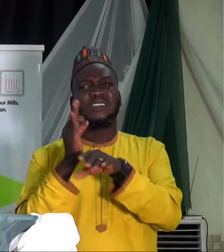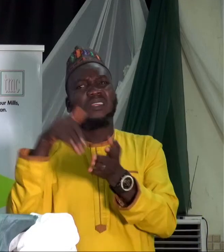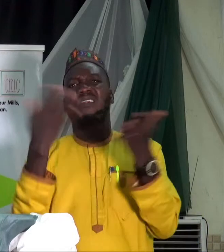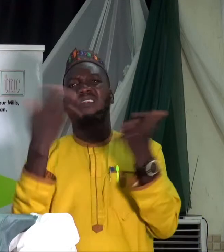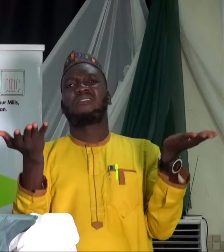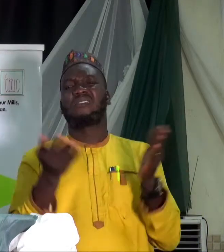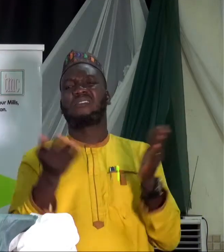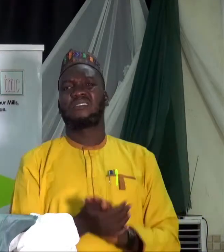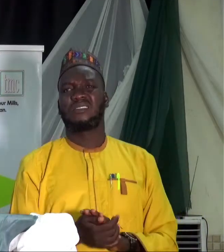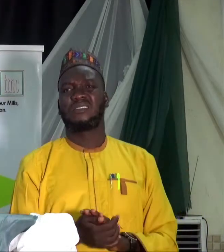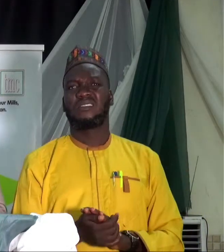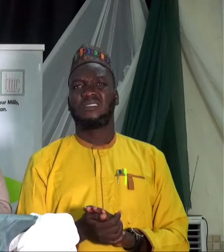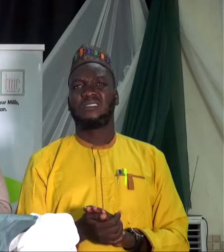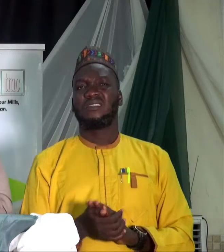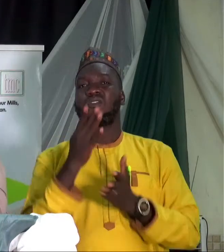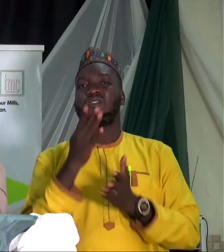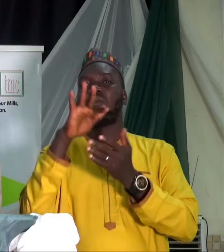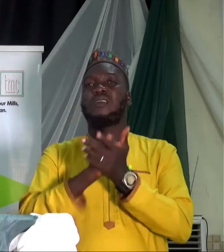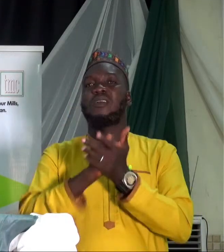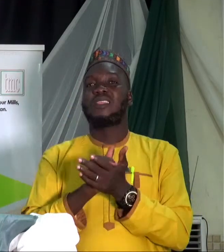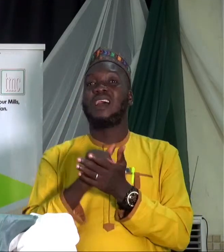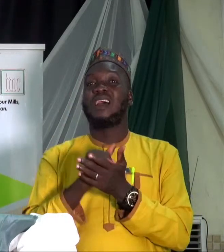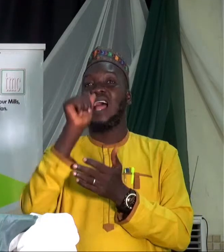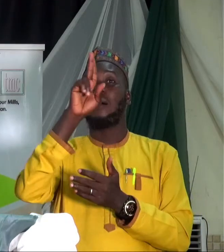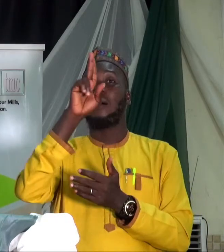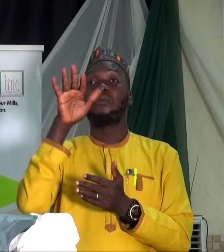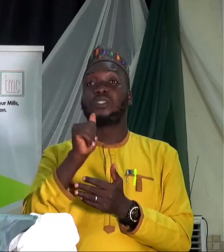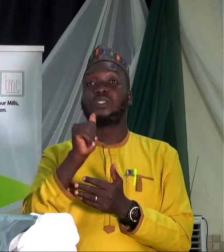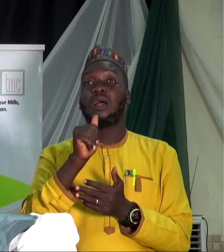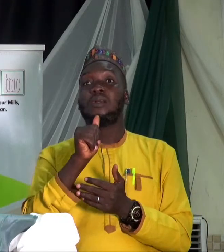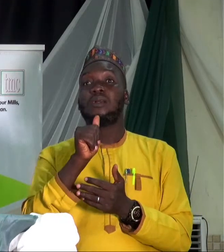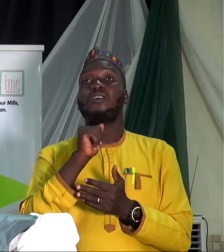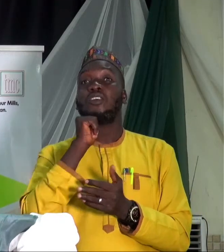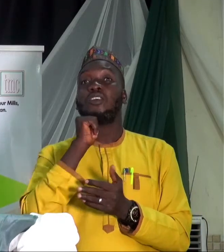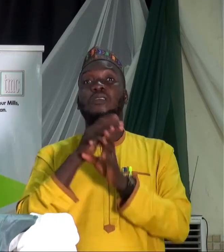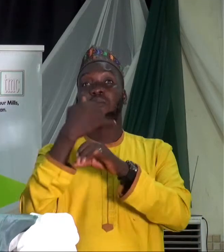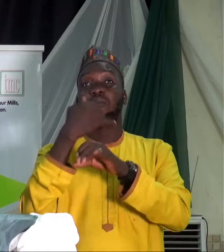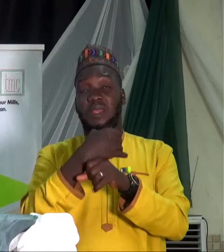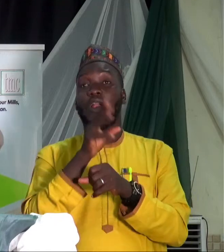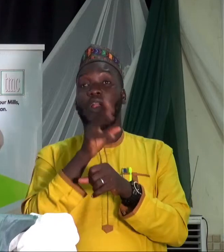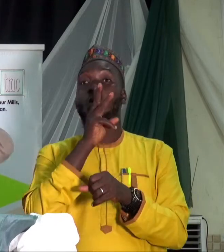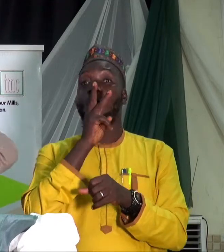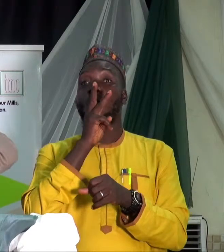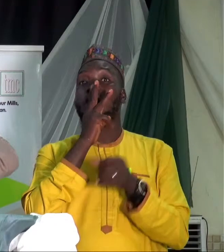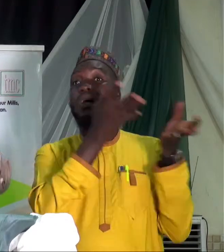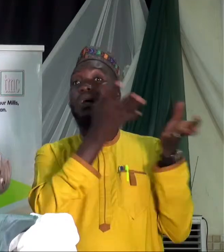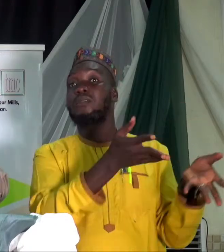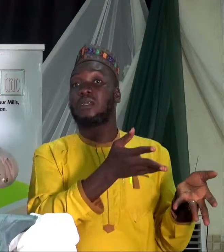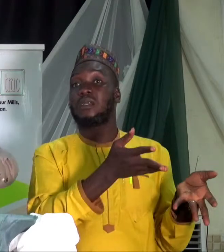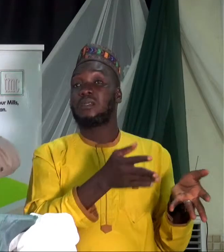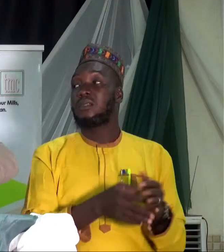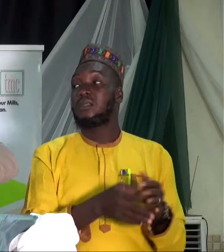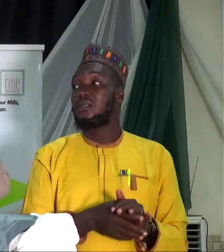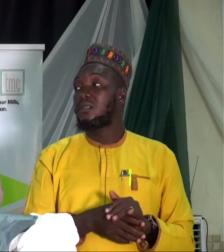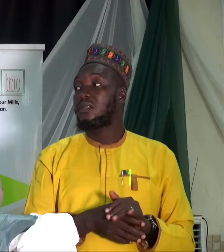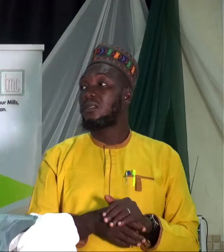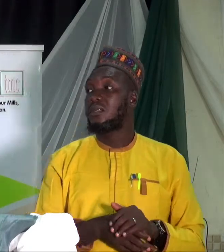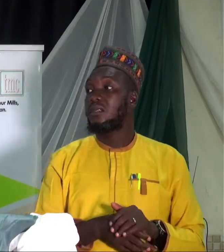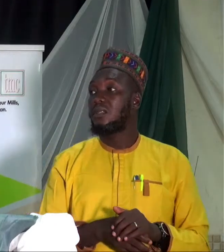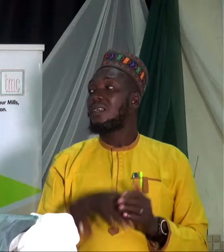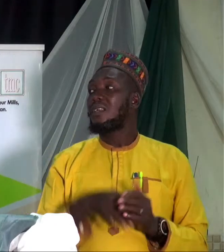sab ani wa wa labuja ni ojo mi ero badan o sise abi ni oje to o sise. It's about ourselves. It's about our funra